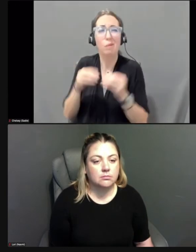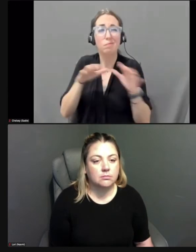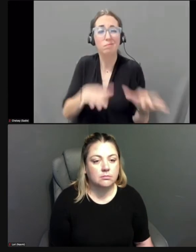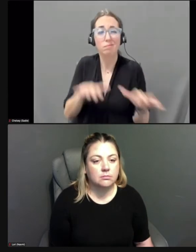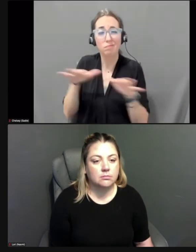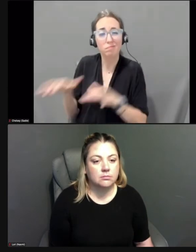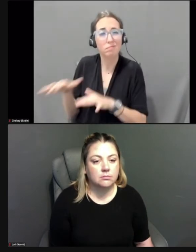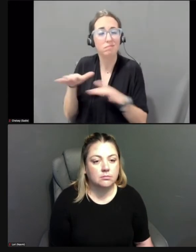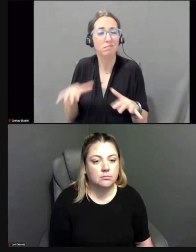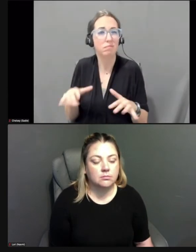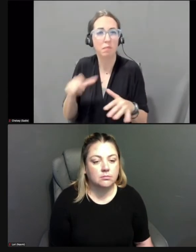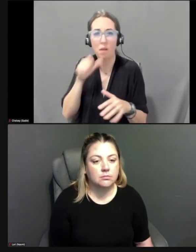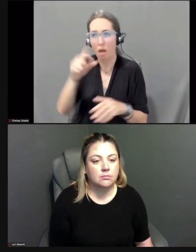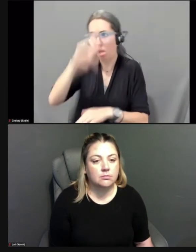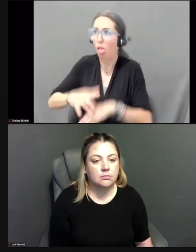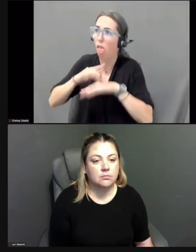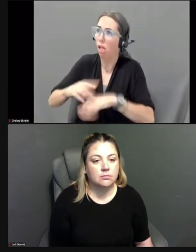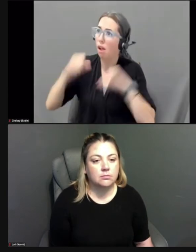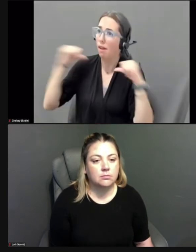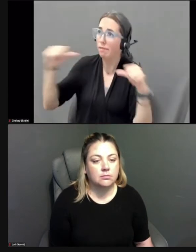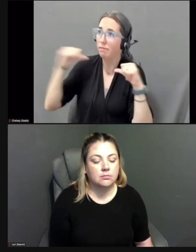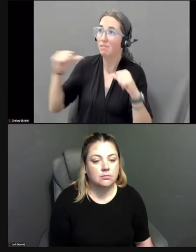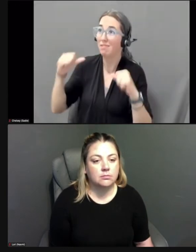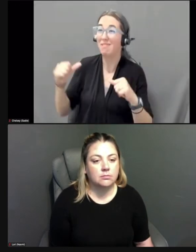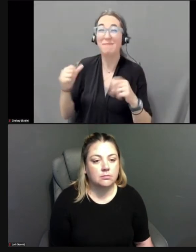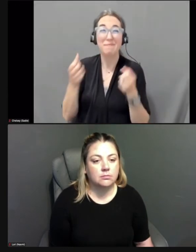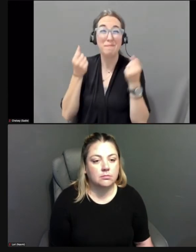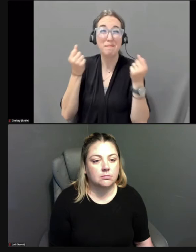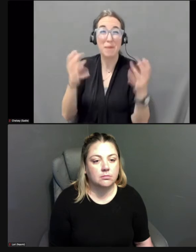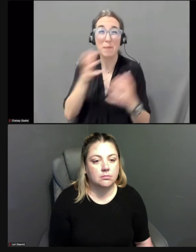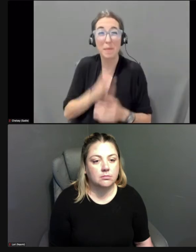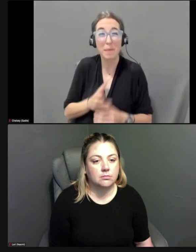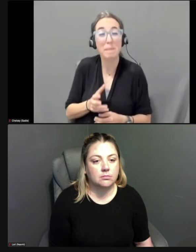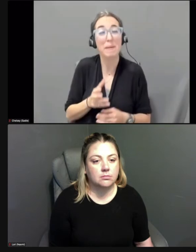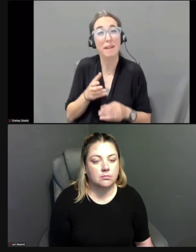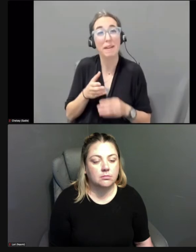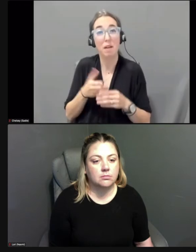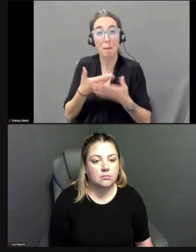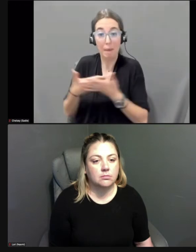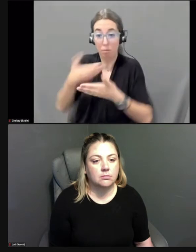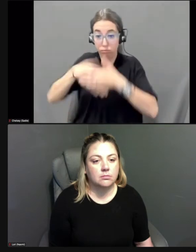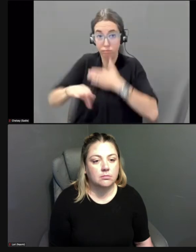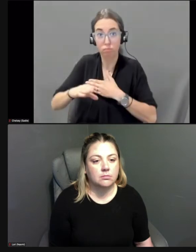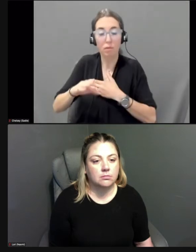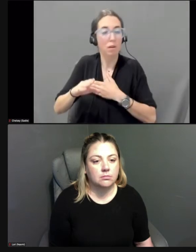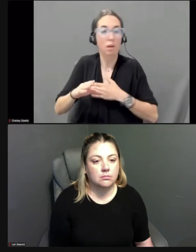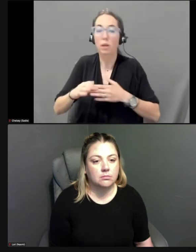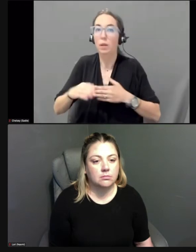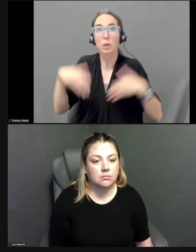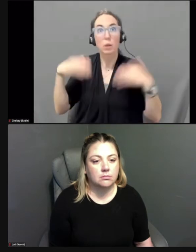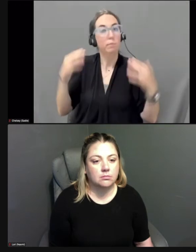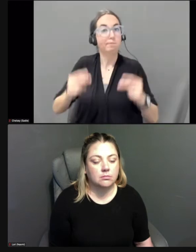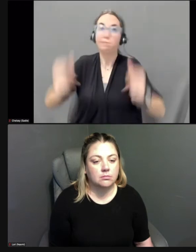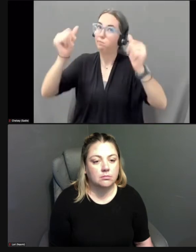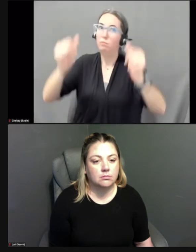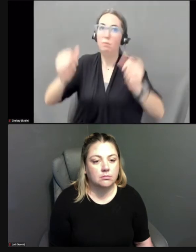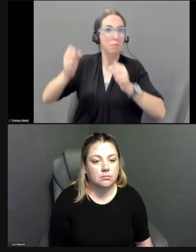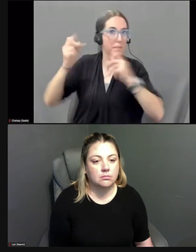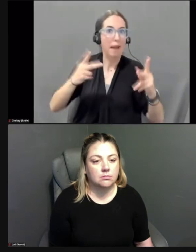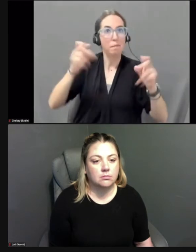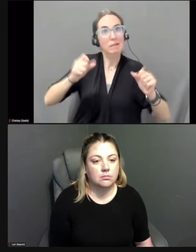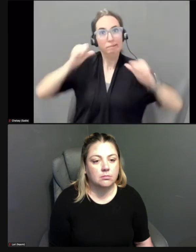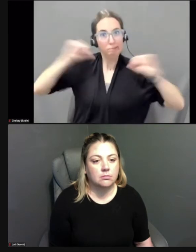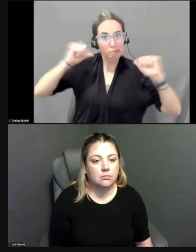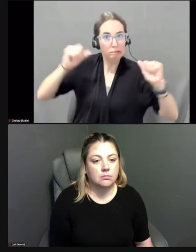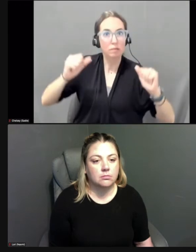so many people are like hyper focused on what a healthy pregnancy and a healthy postpartum is supposed to look like, because there's so much other crap going on.